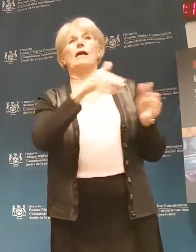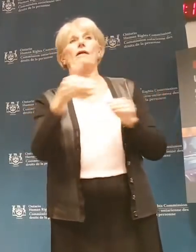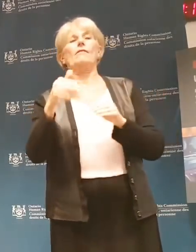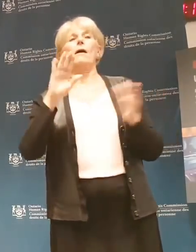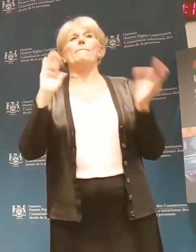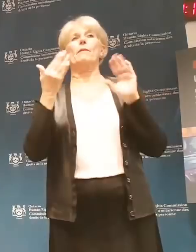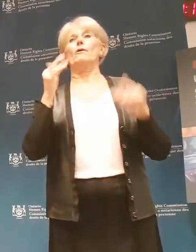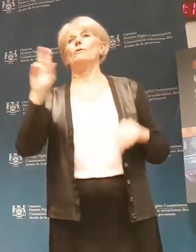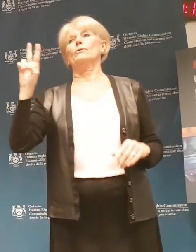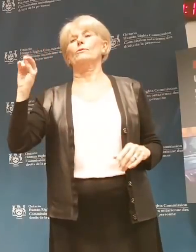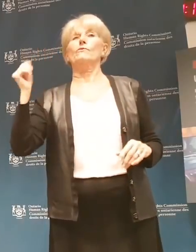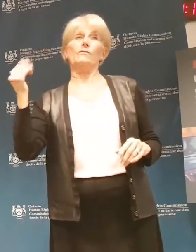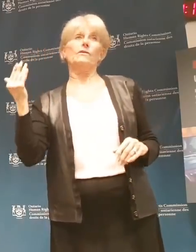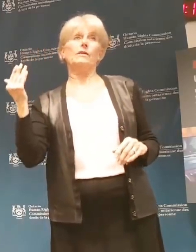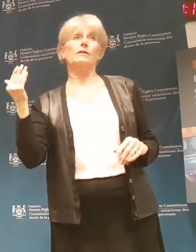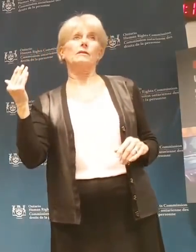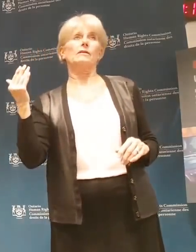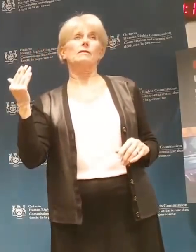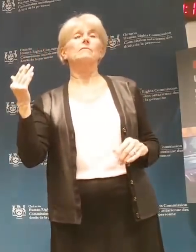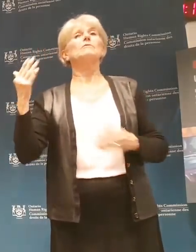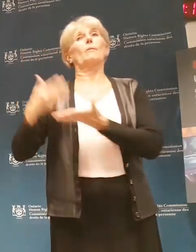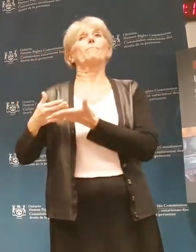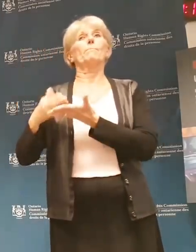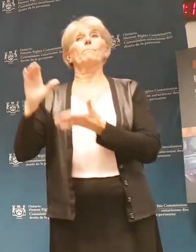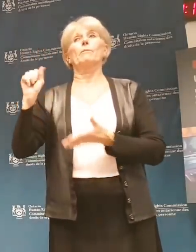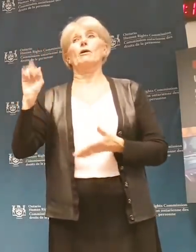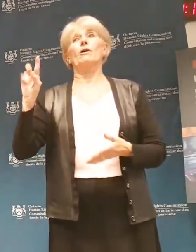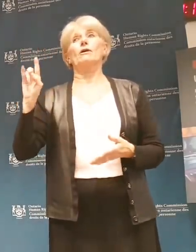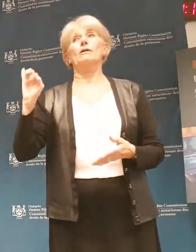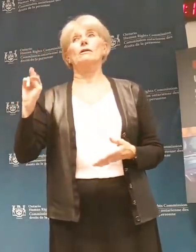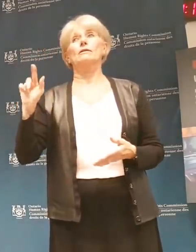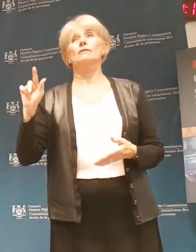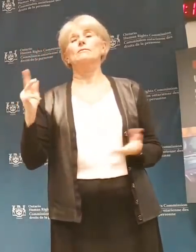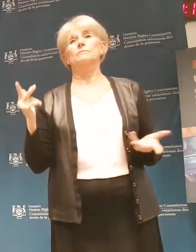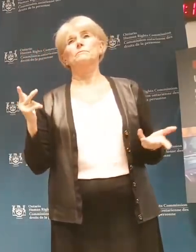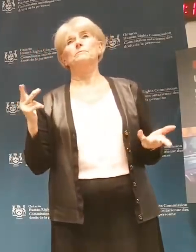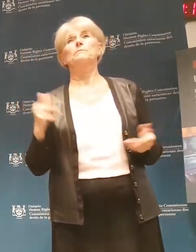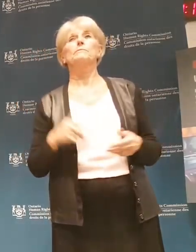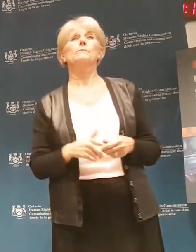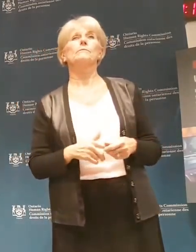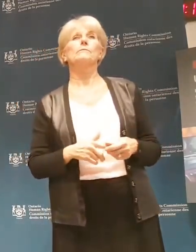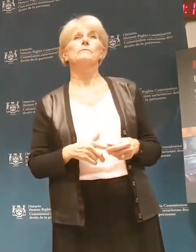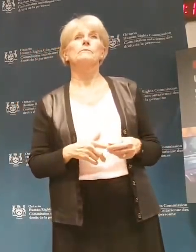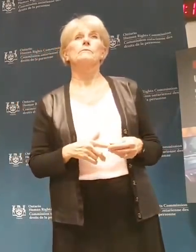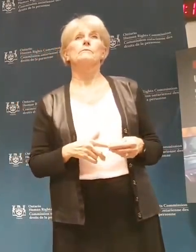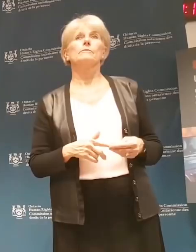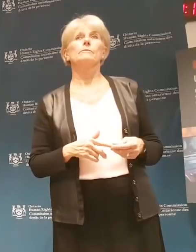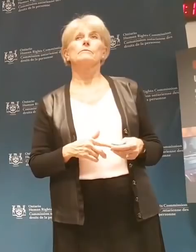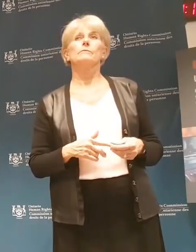in 2015, for example, when carding ended. And so it's simply,